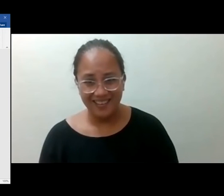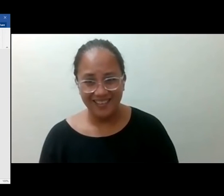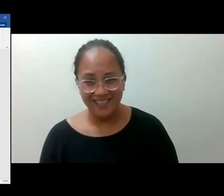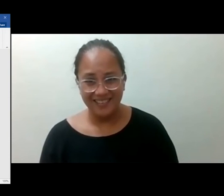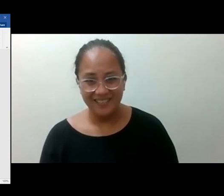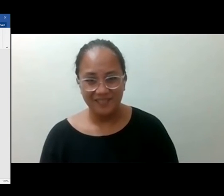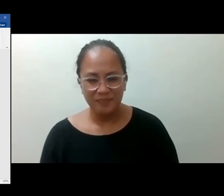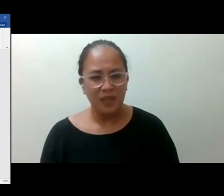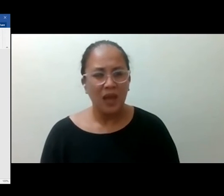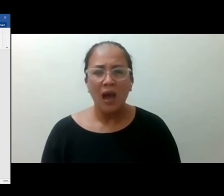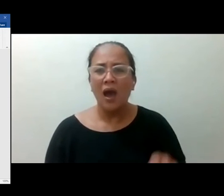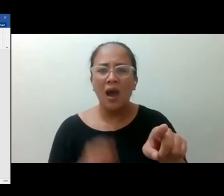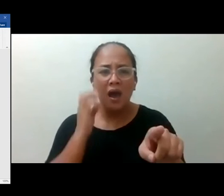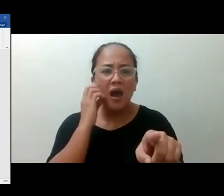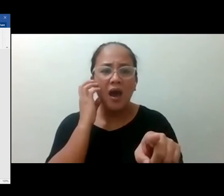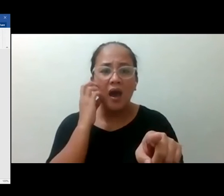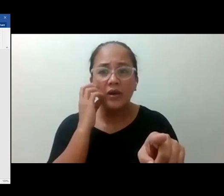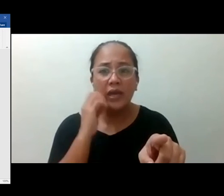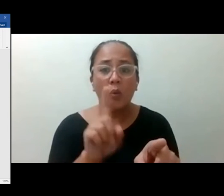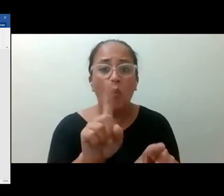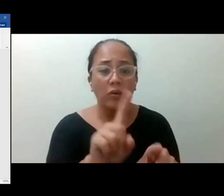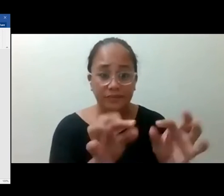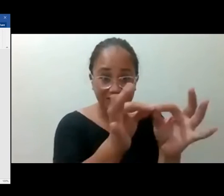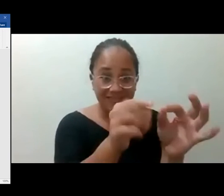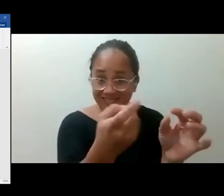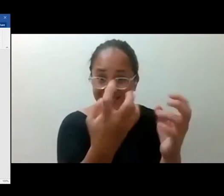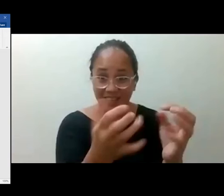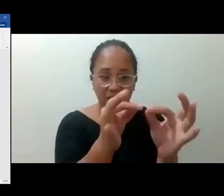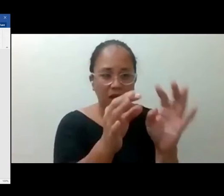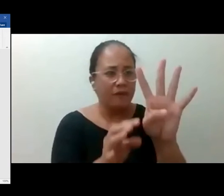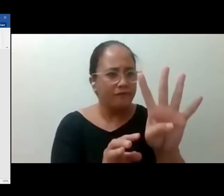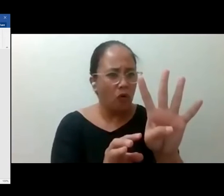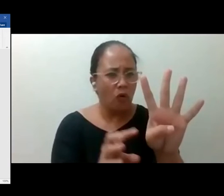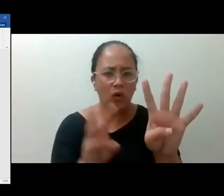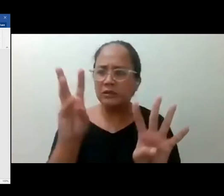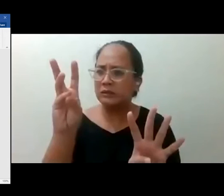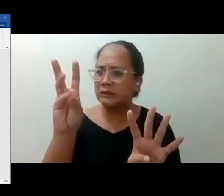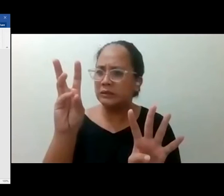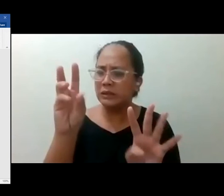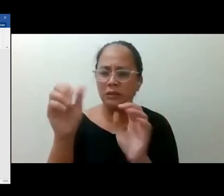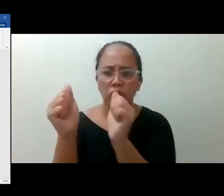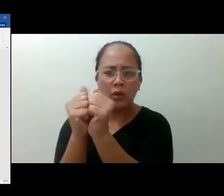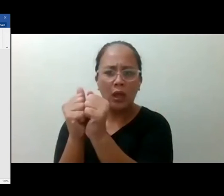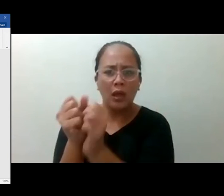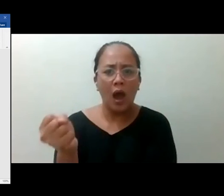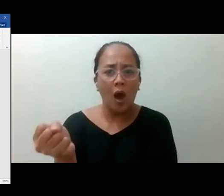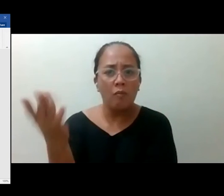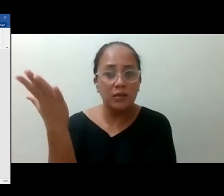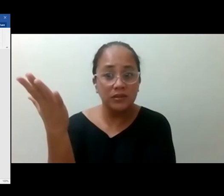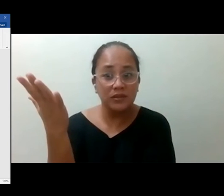What is the Okay. answer to this sentence? 4, 16 together, how much?